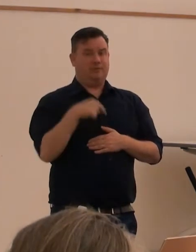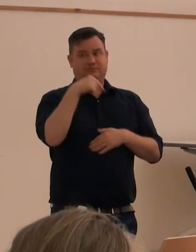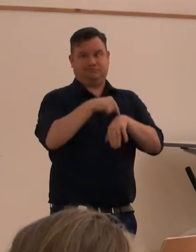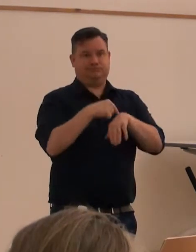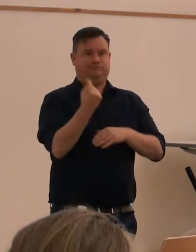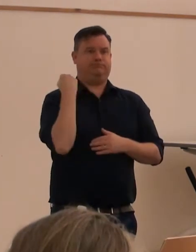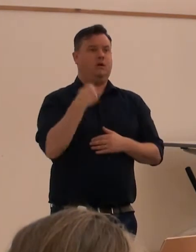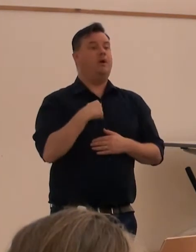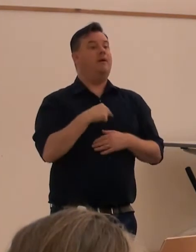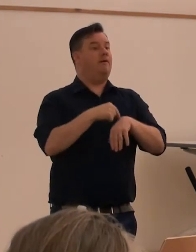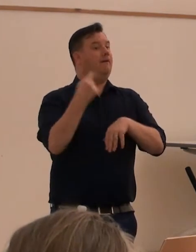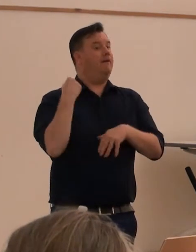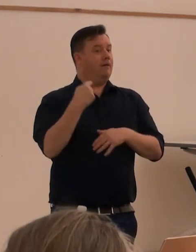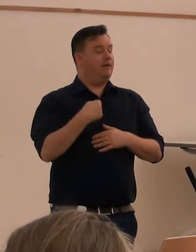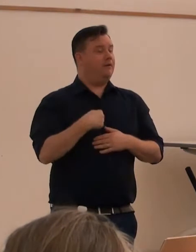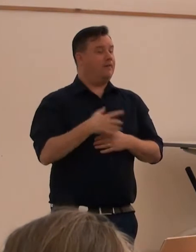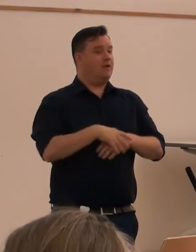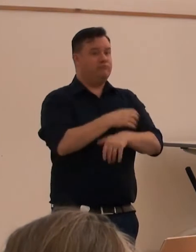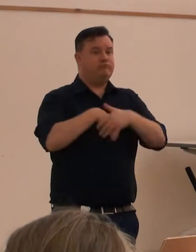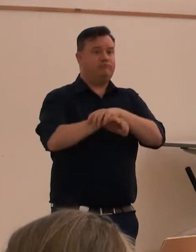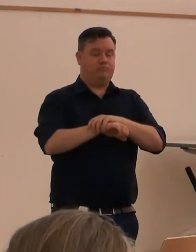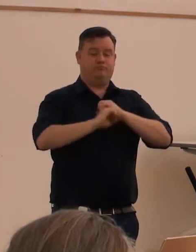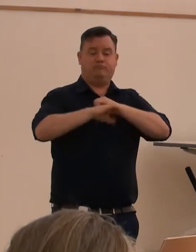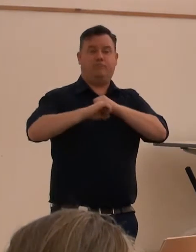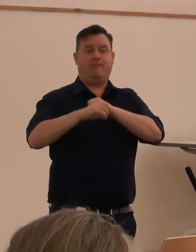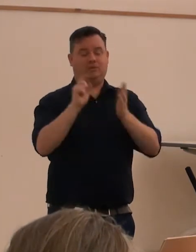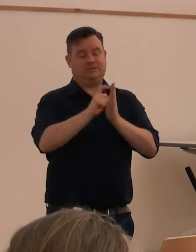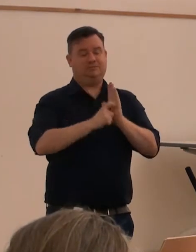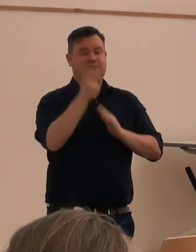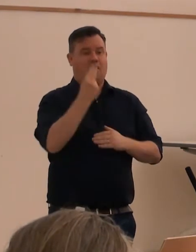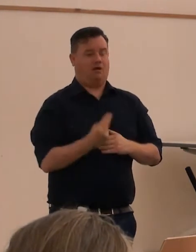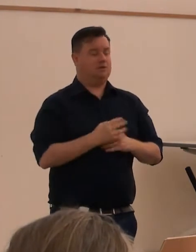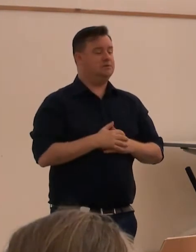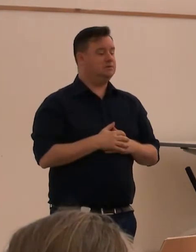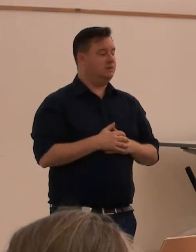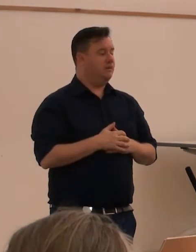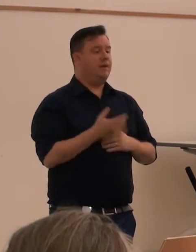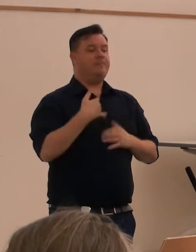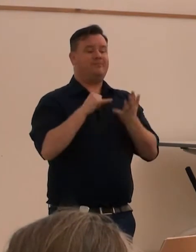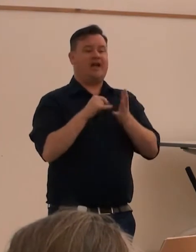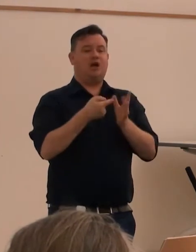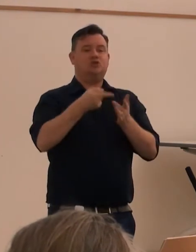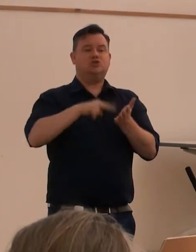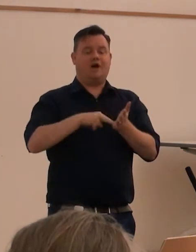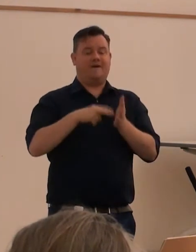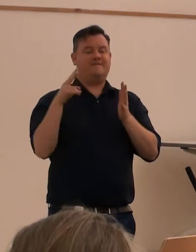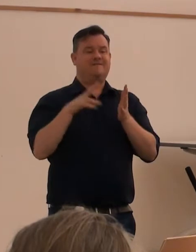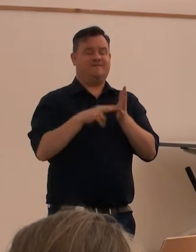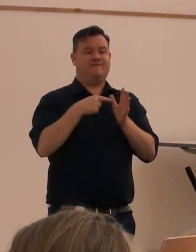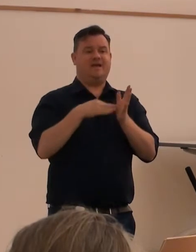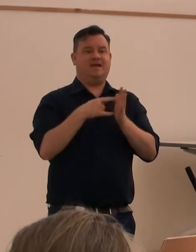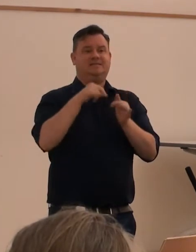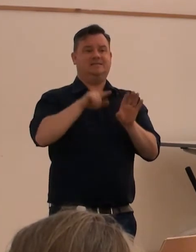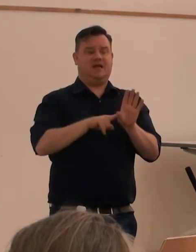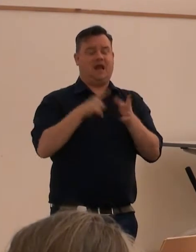those days the Arts Council actually did actively promote disability and disability arts. And Sean Fersey at LDAF,